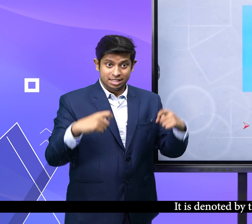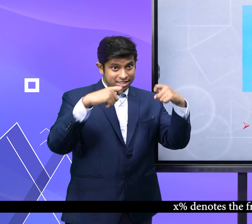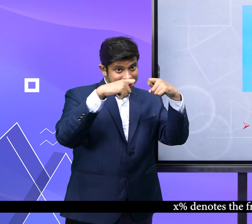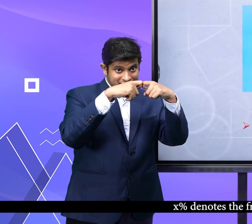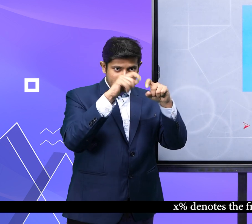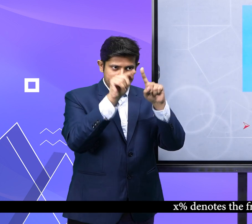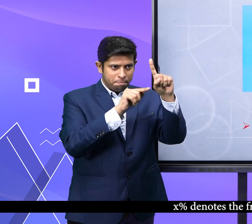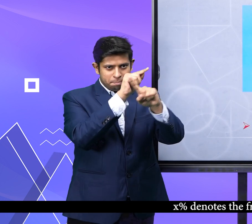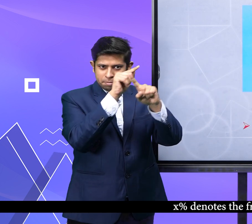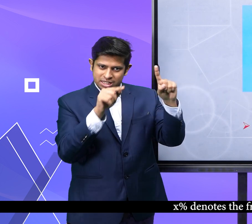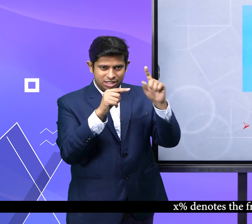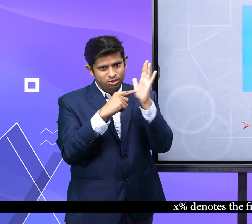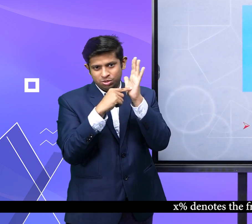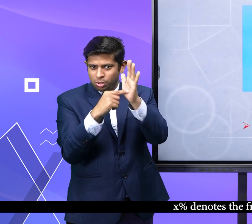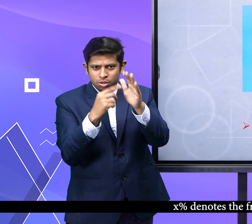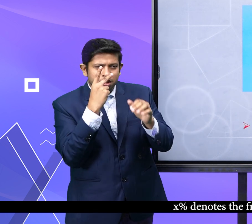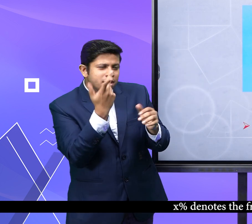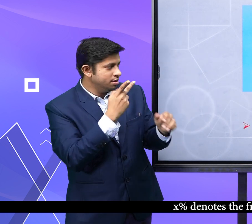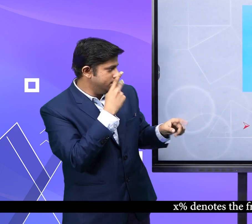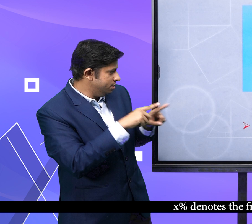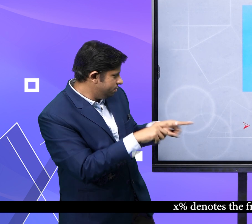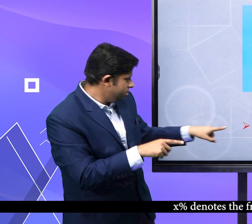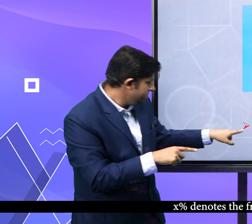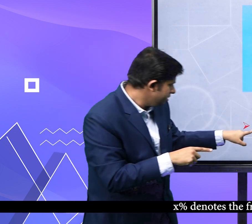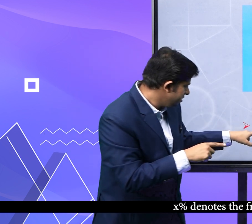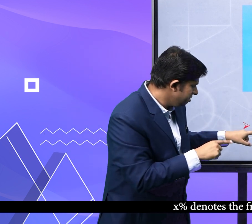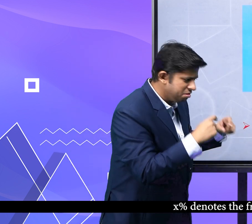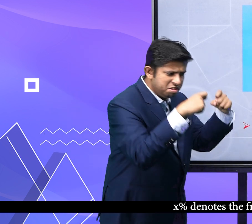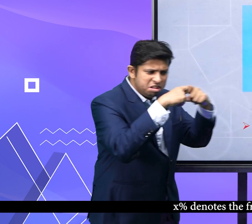X percent denotes the fraction x by 100.